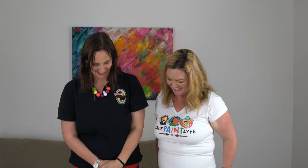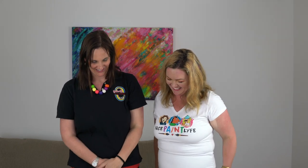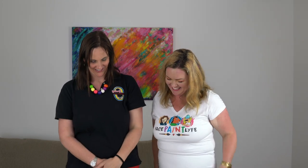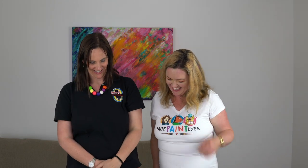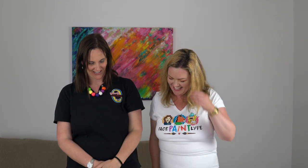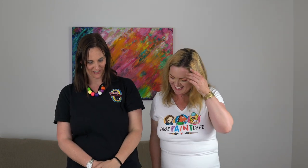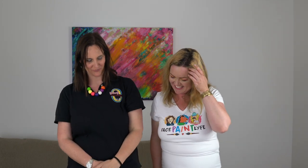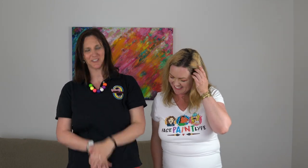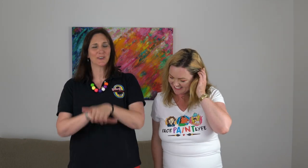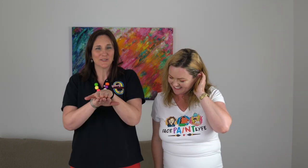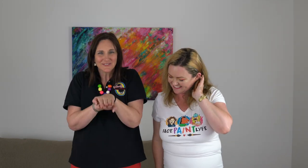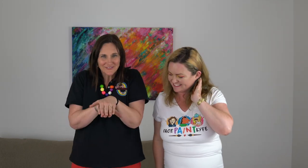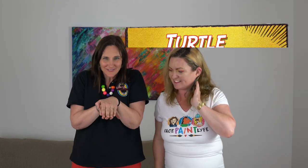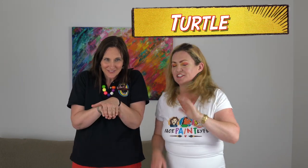I don't know what I'm talking about. Yeah. okay.